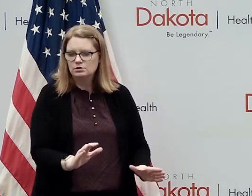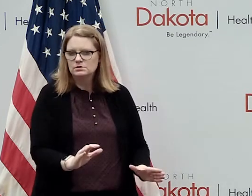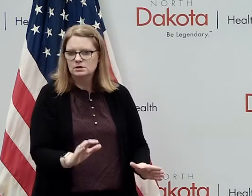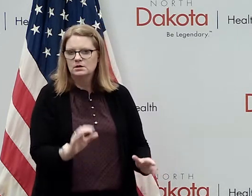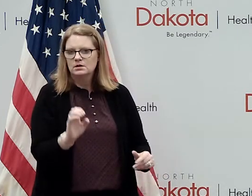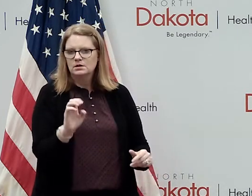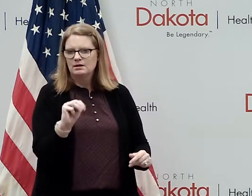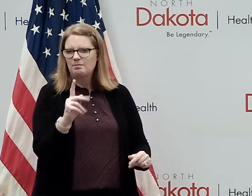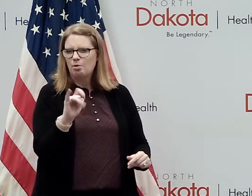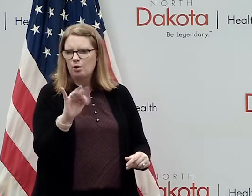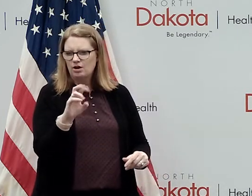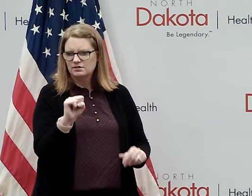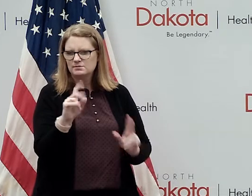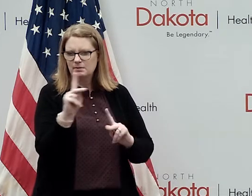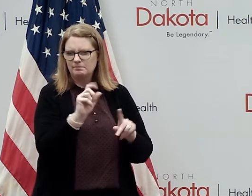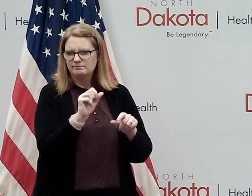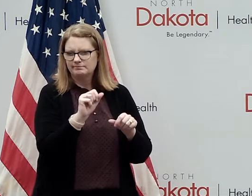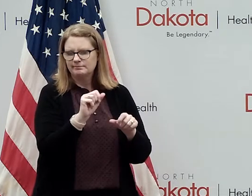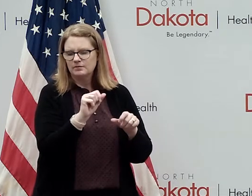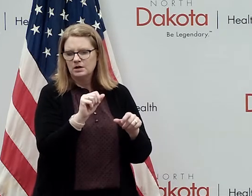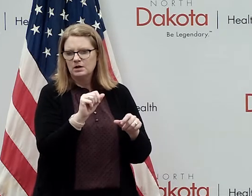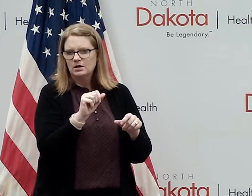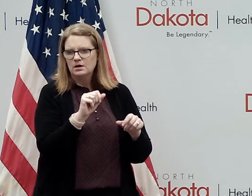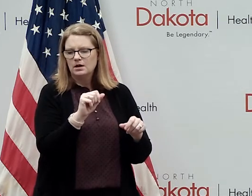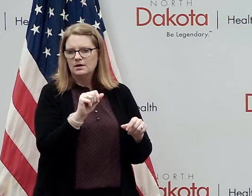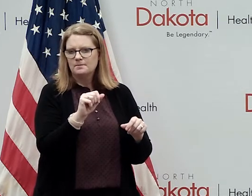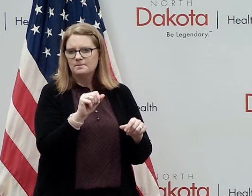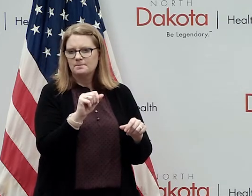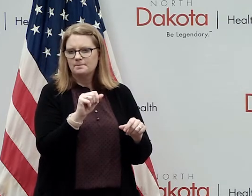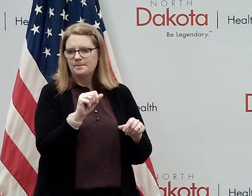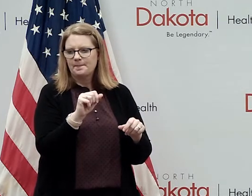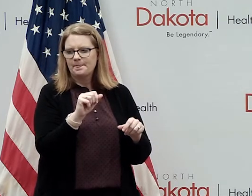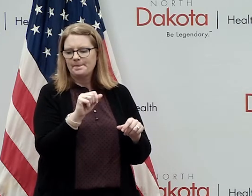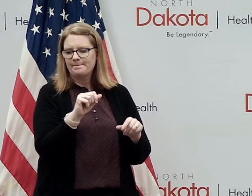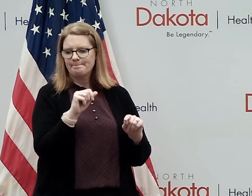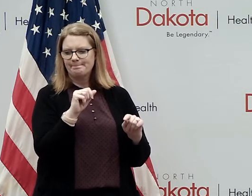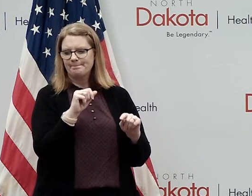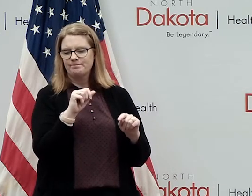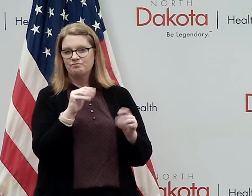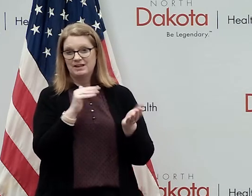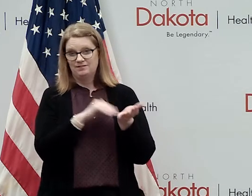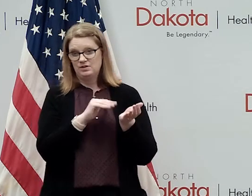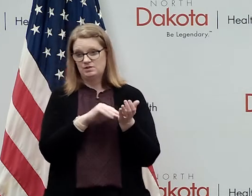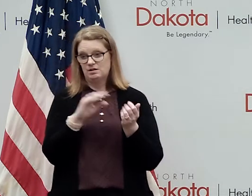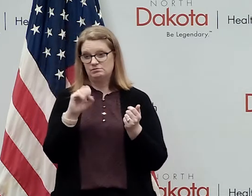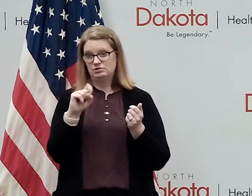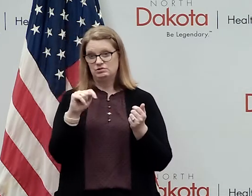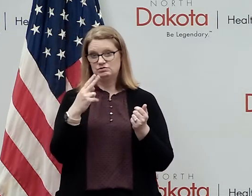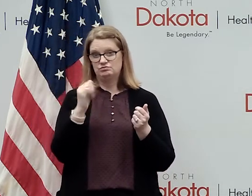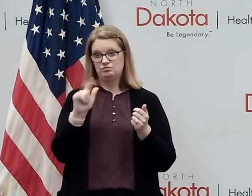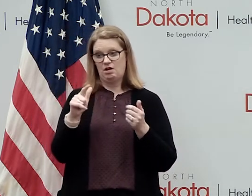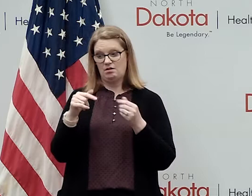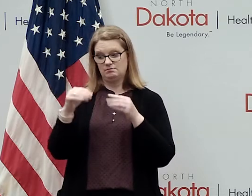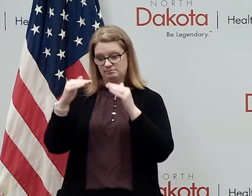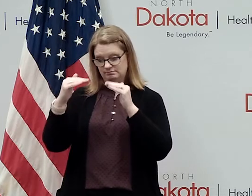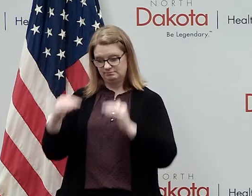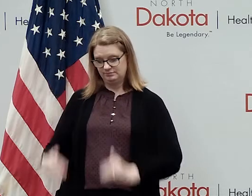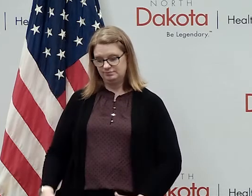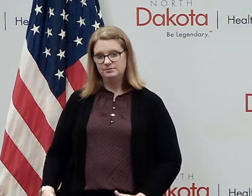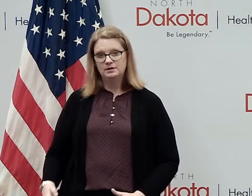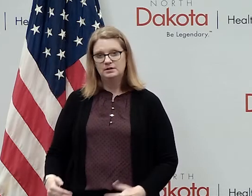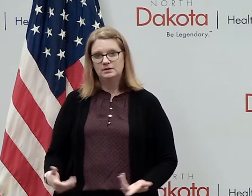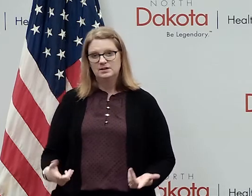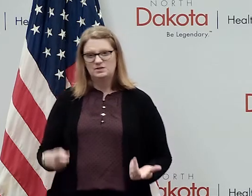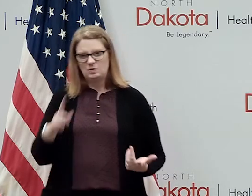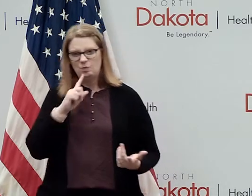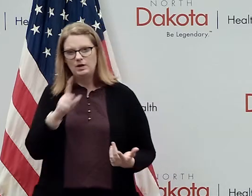got our goal, from Dr. Stahl on down, our goal is to make sure that every